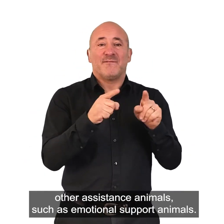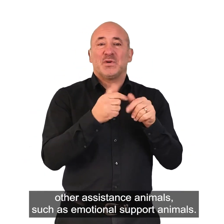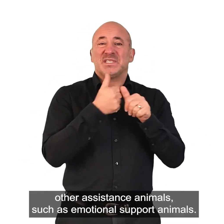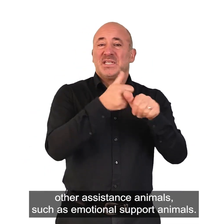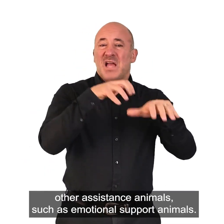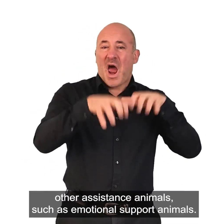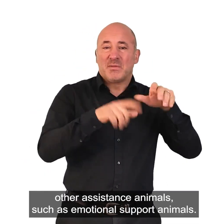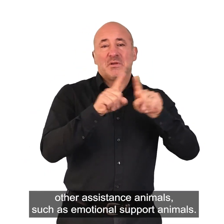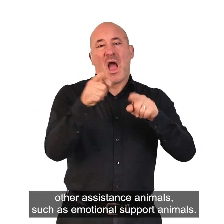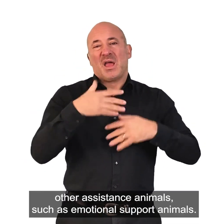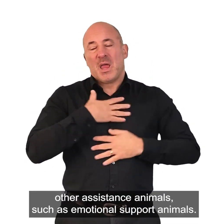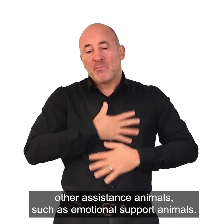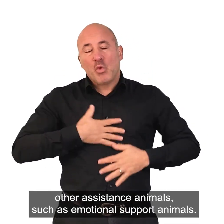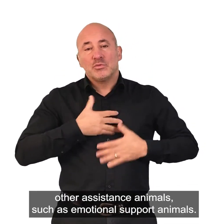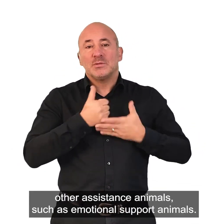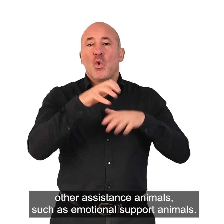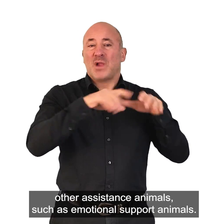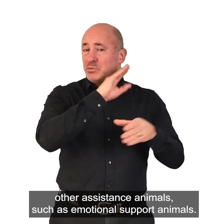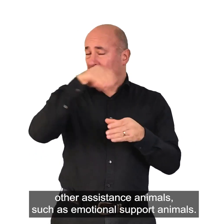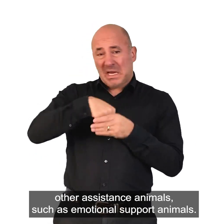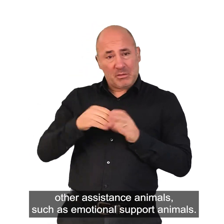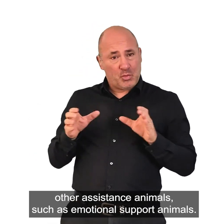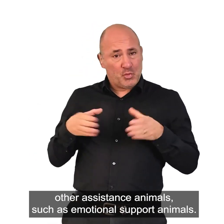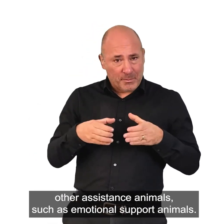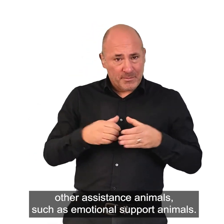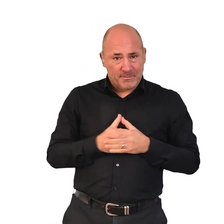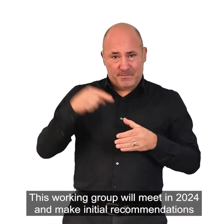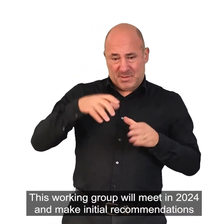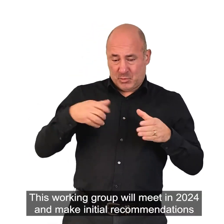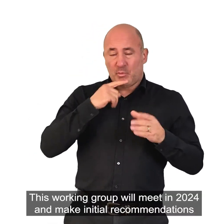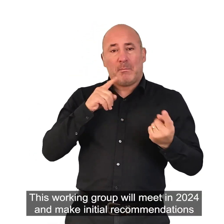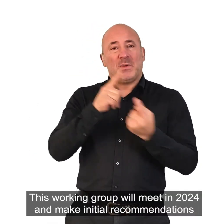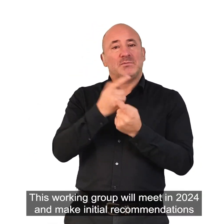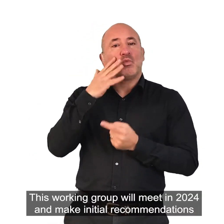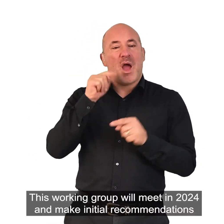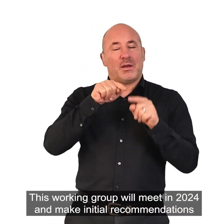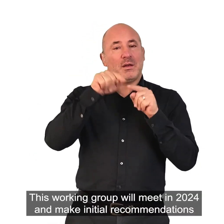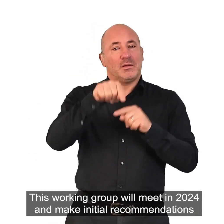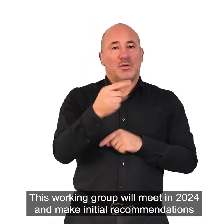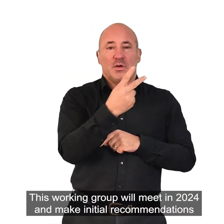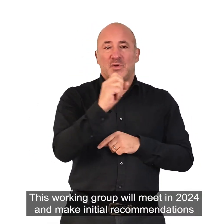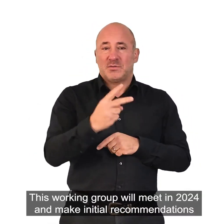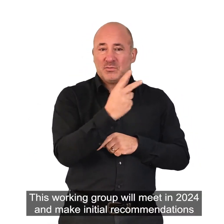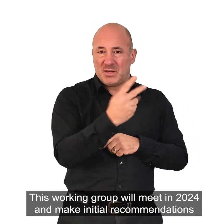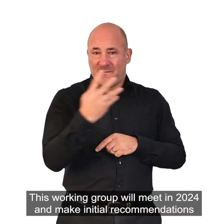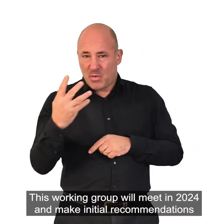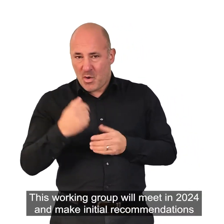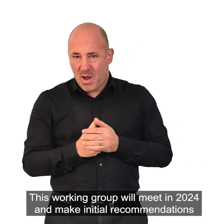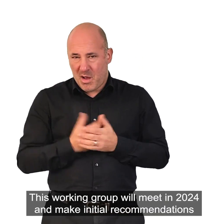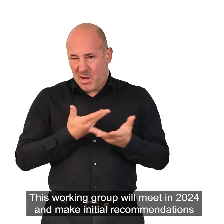animals, such as emotional support animals. This working group will meet in 2024 and make initial